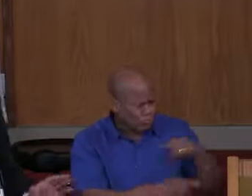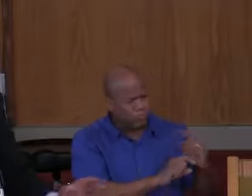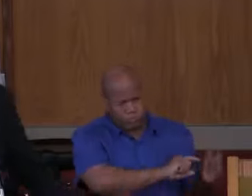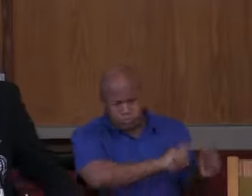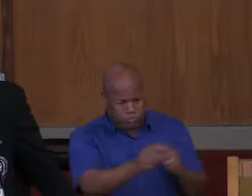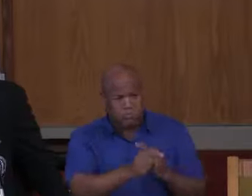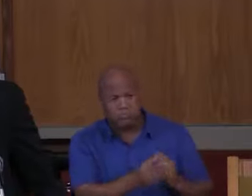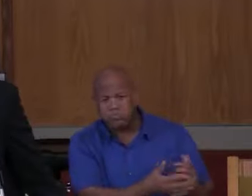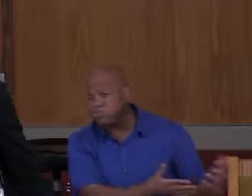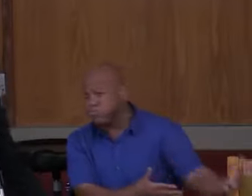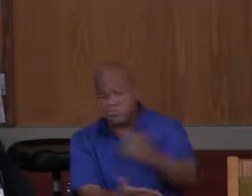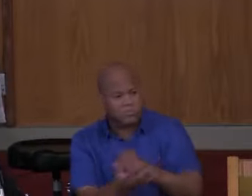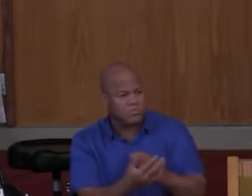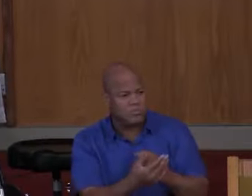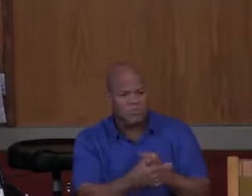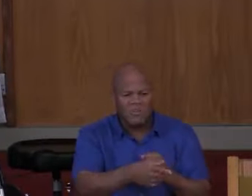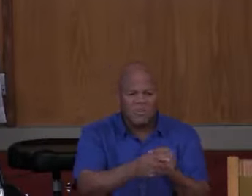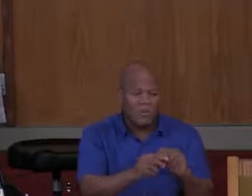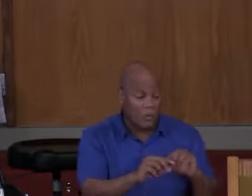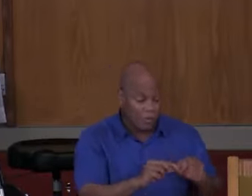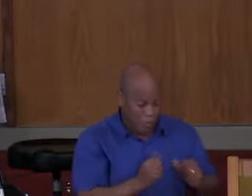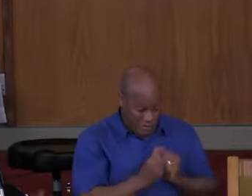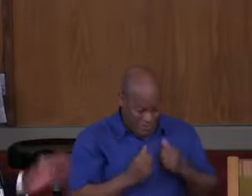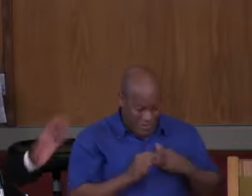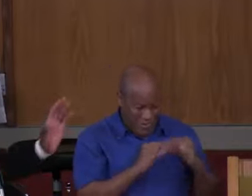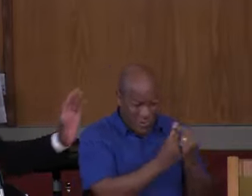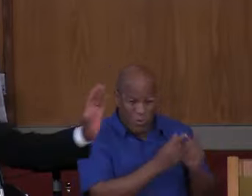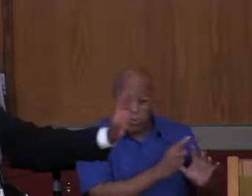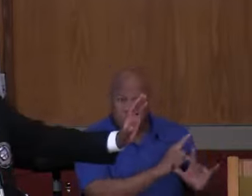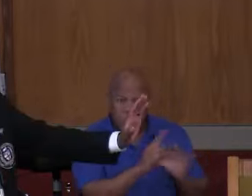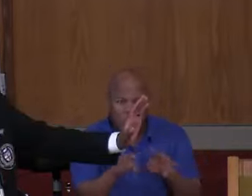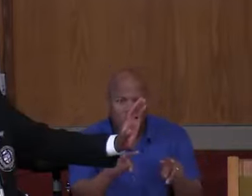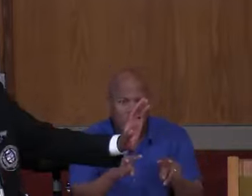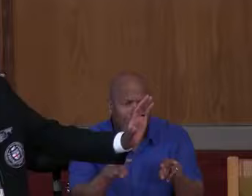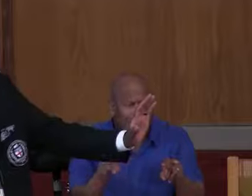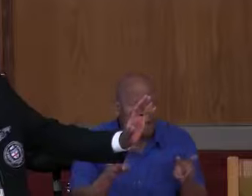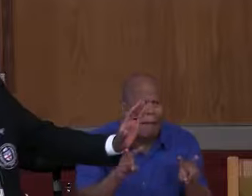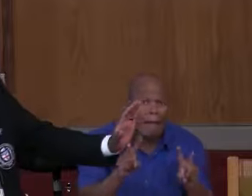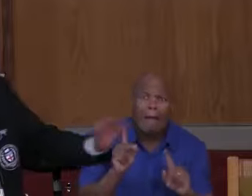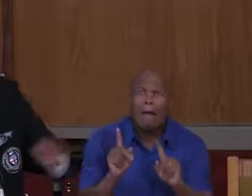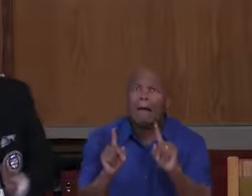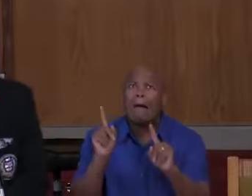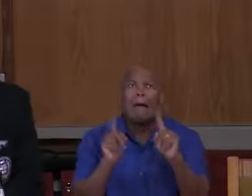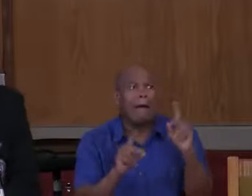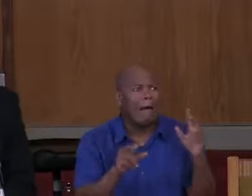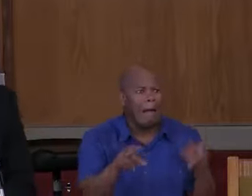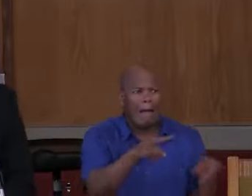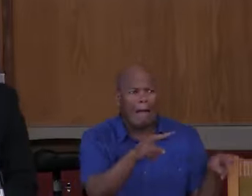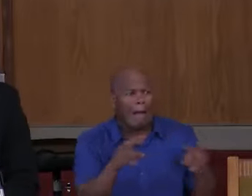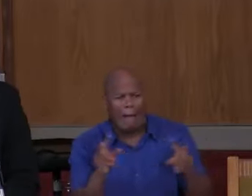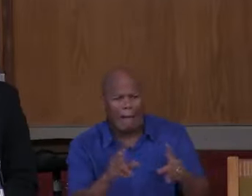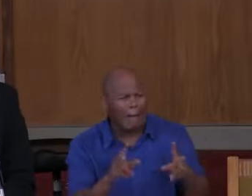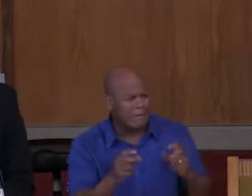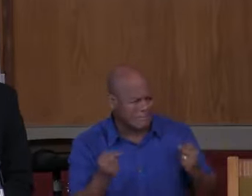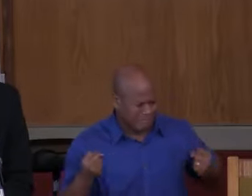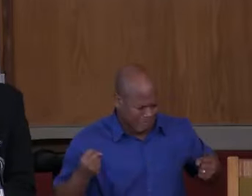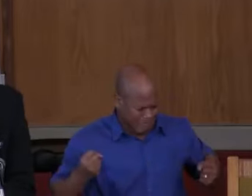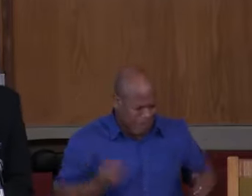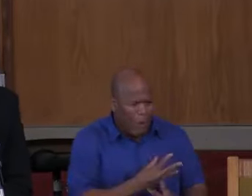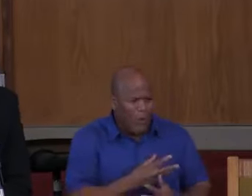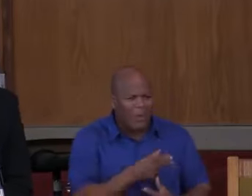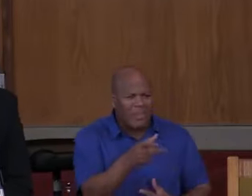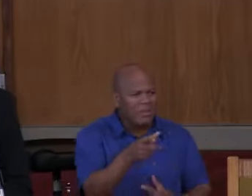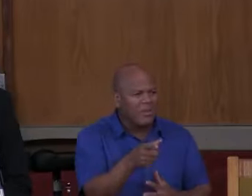But the rest of the recognizance team not only were afraid, but the scripture said they made, watch this,